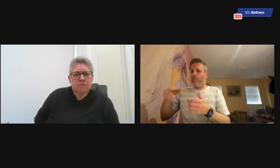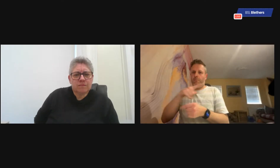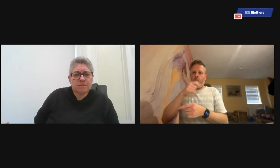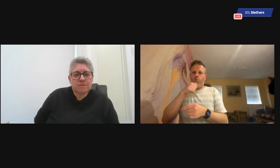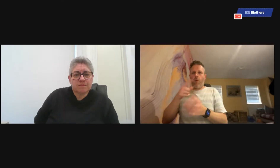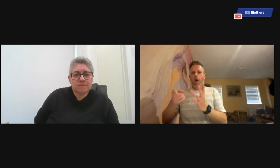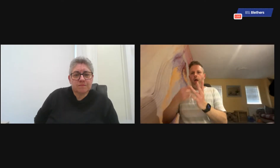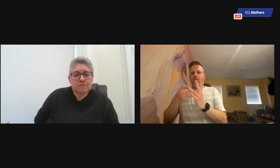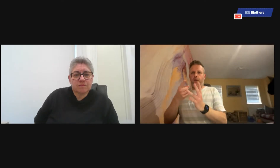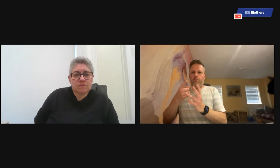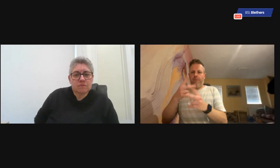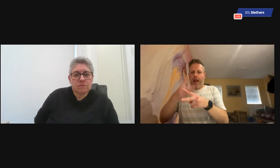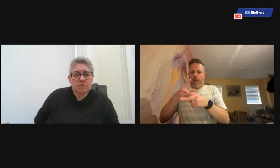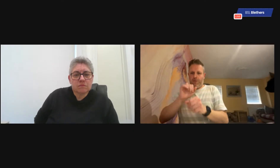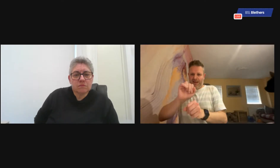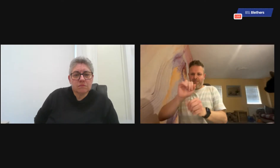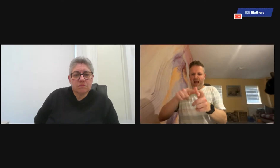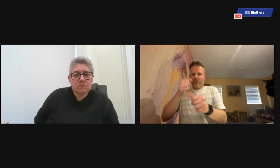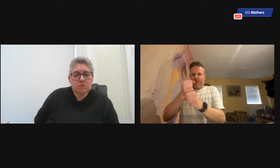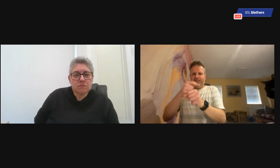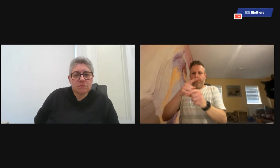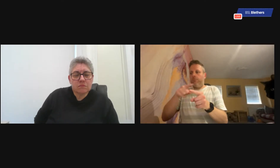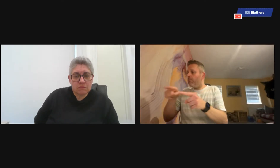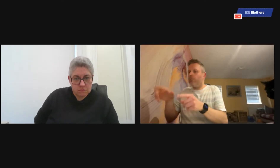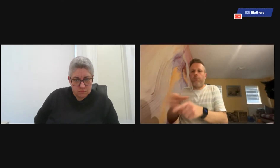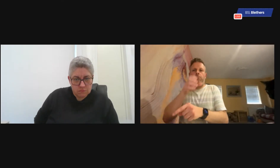on who the backup carers are? Who chooses?